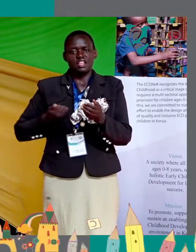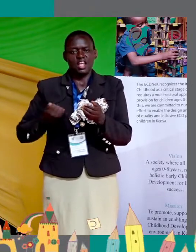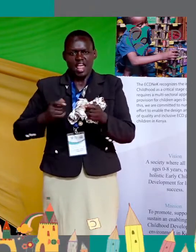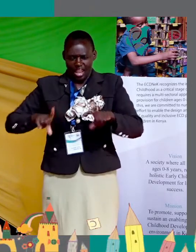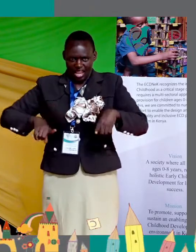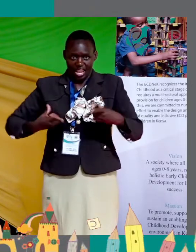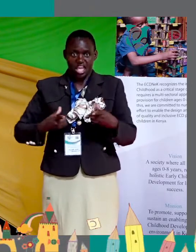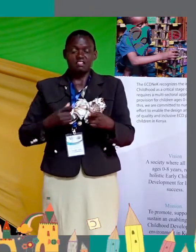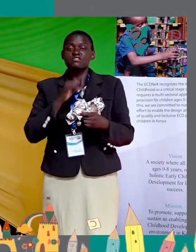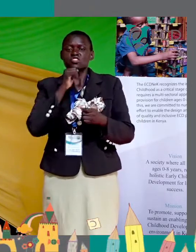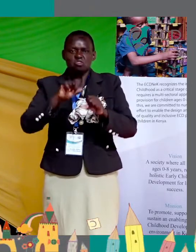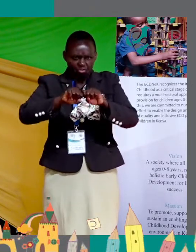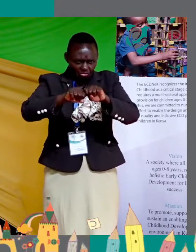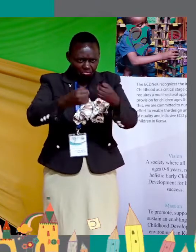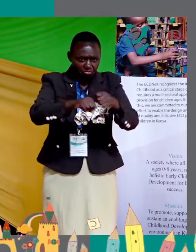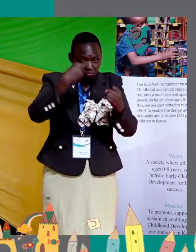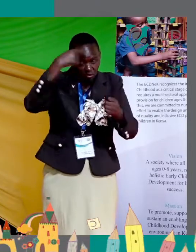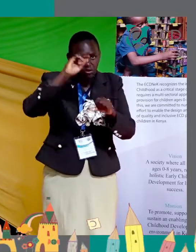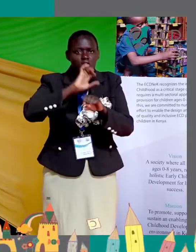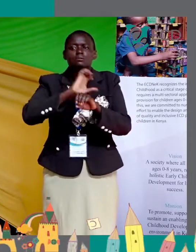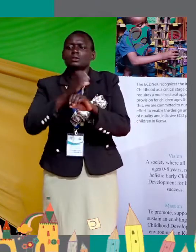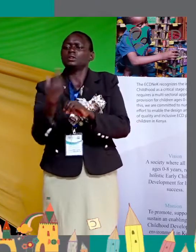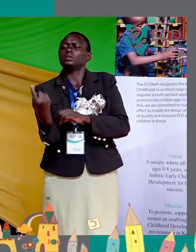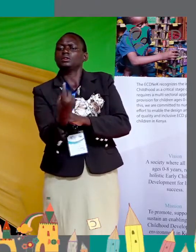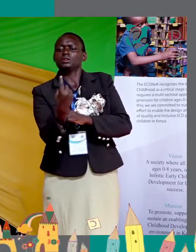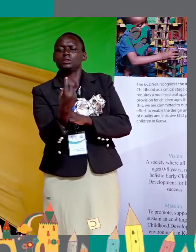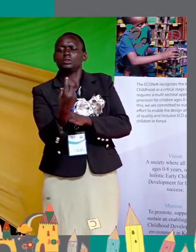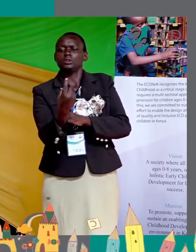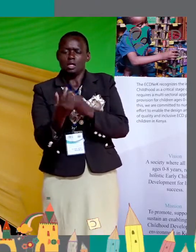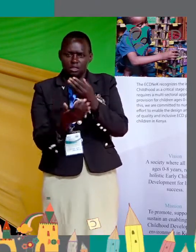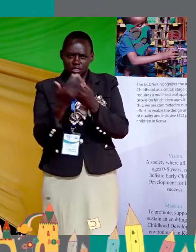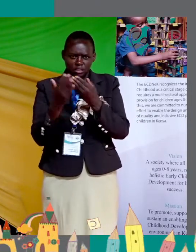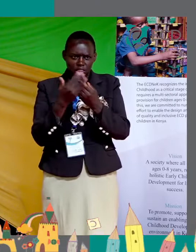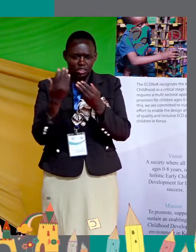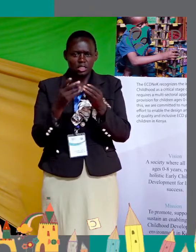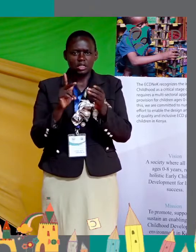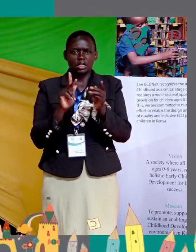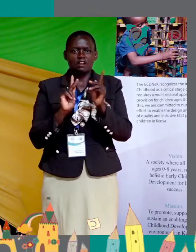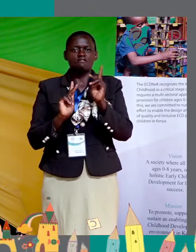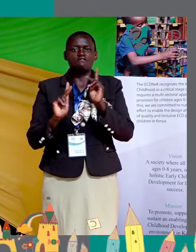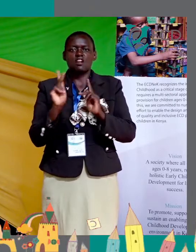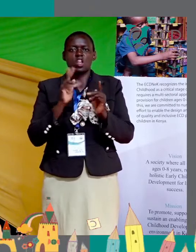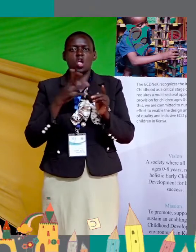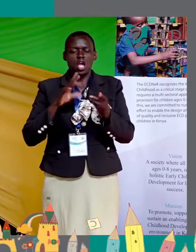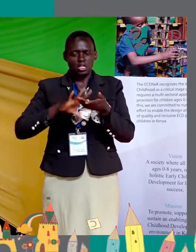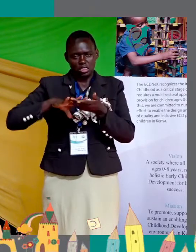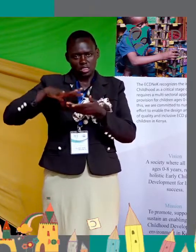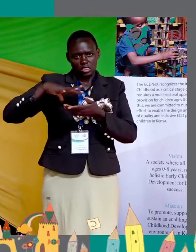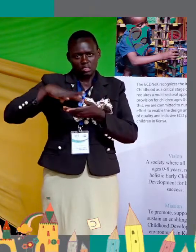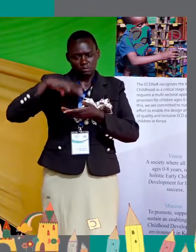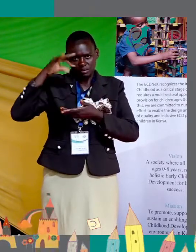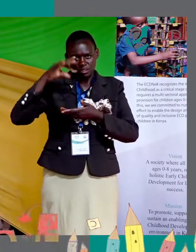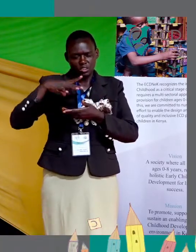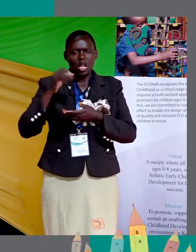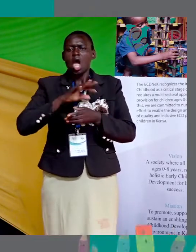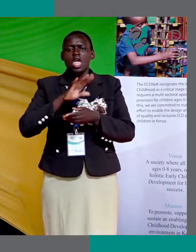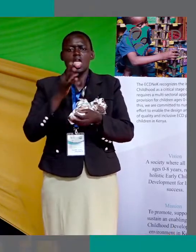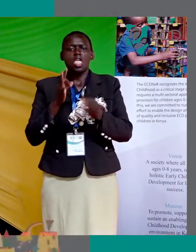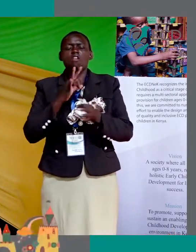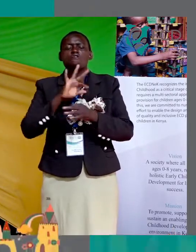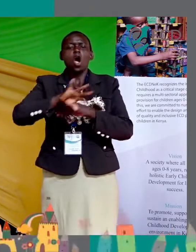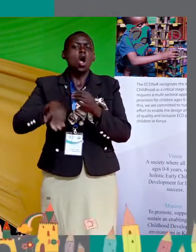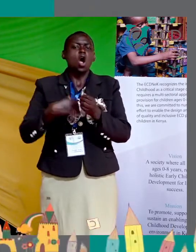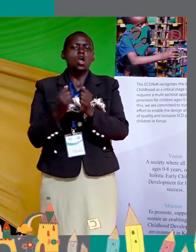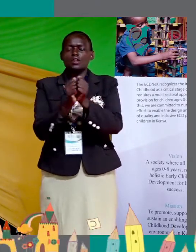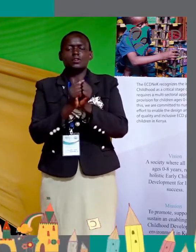life is not ruined because of pregnancy. Nurturing care values and spirituality. If we all unite